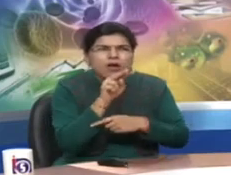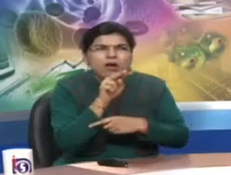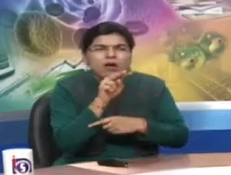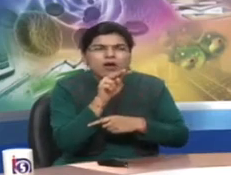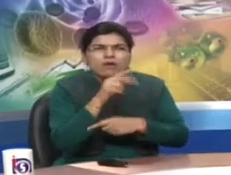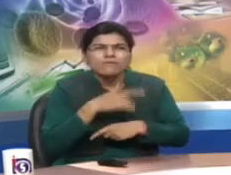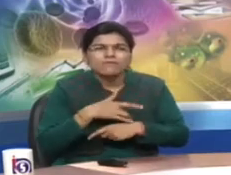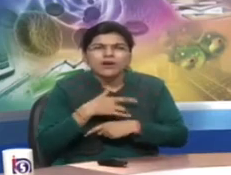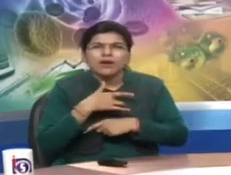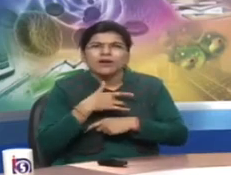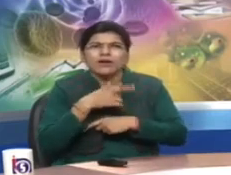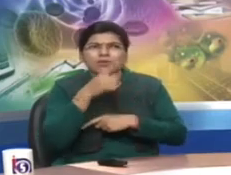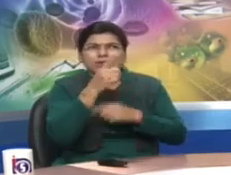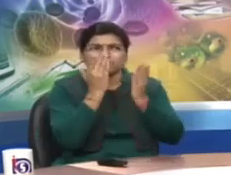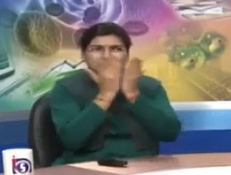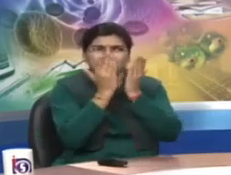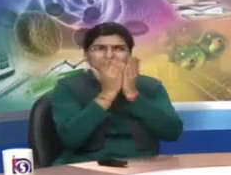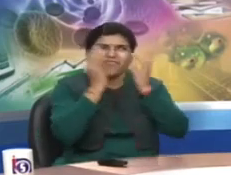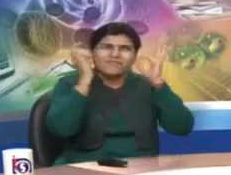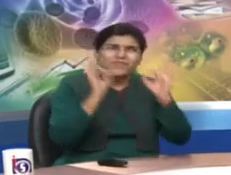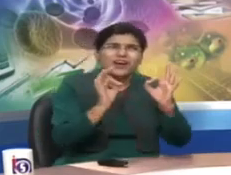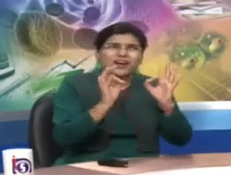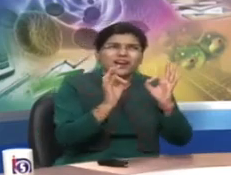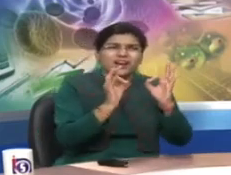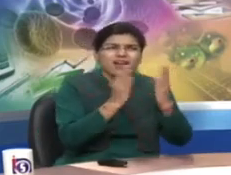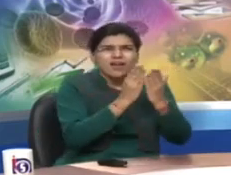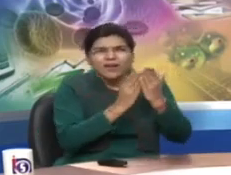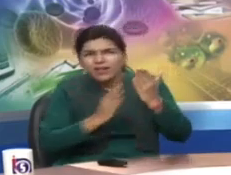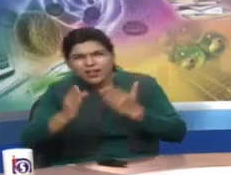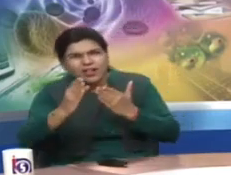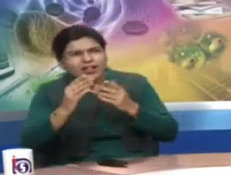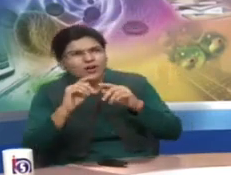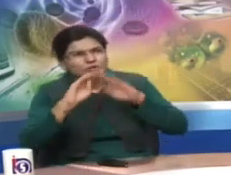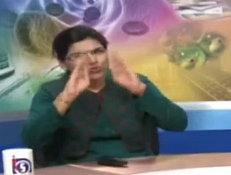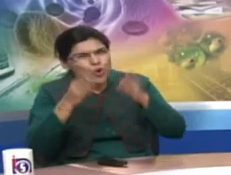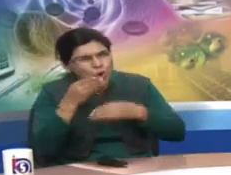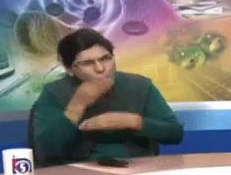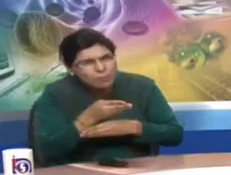the theorem of Pythagoras or